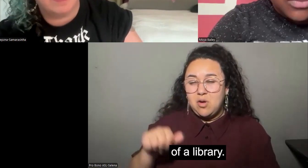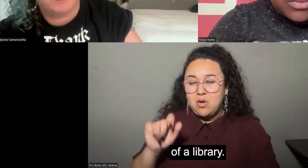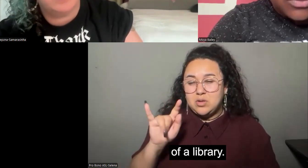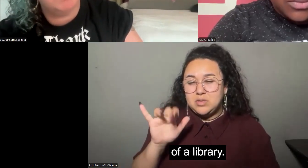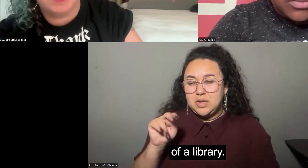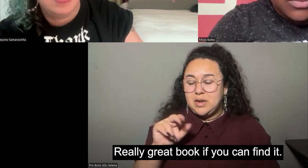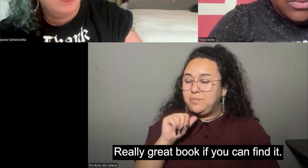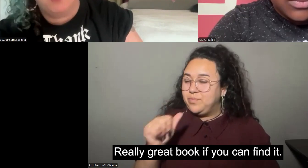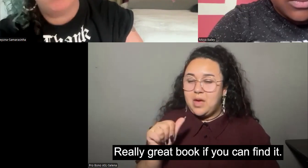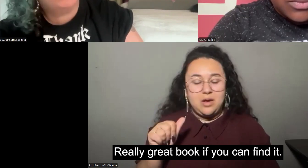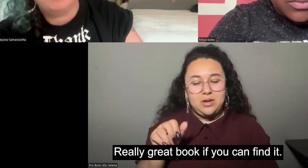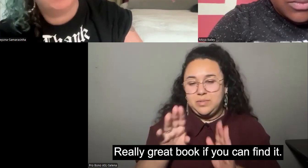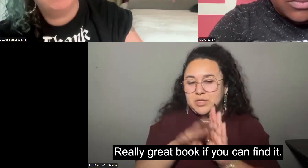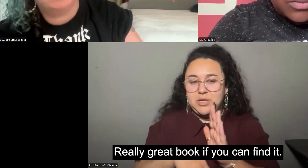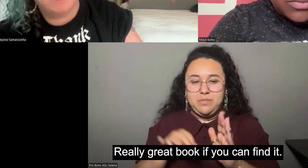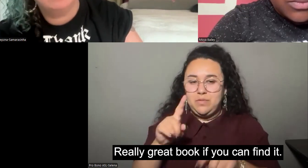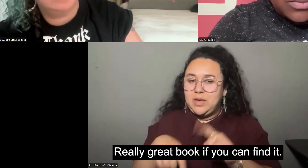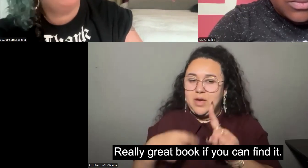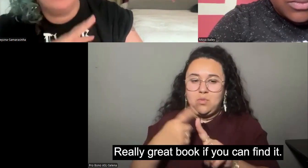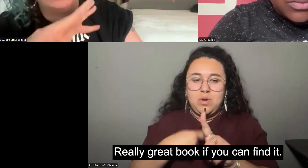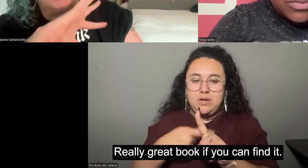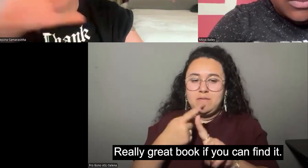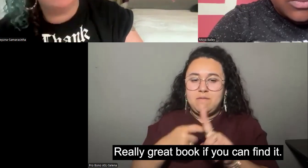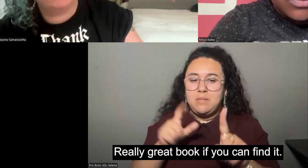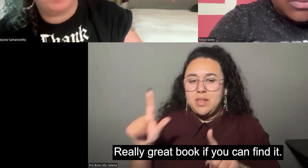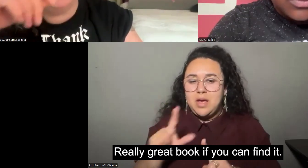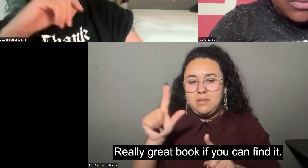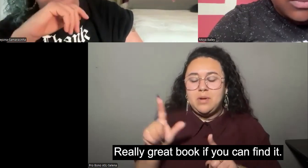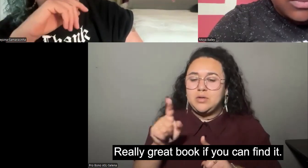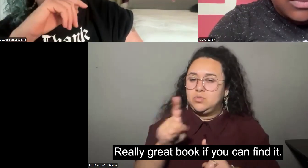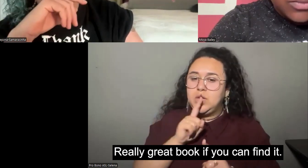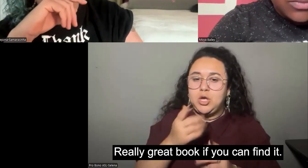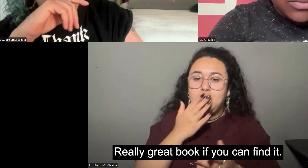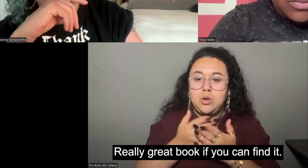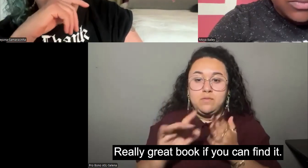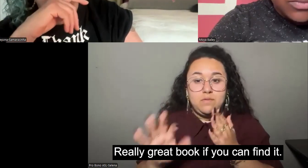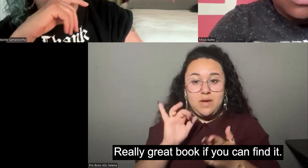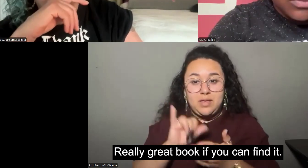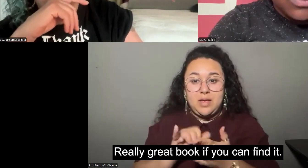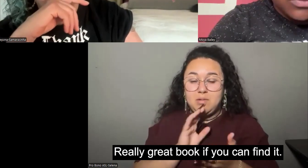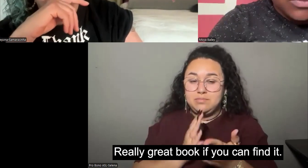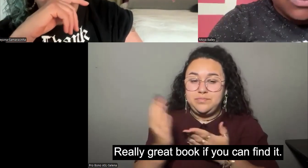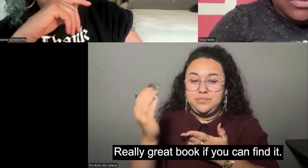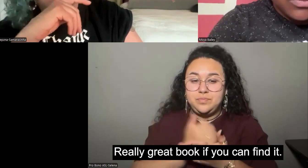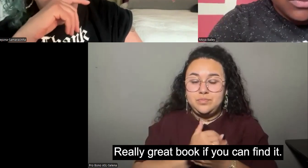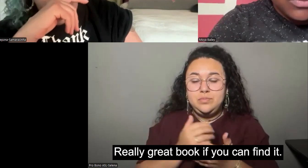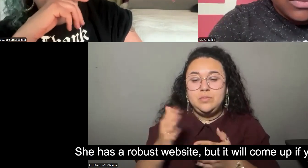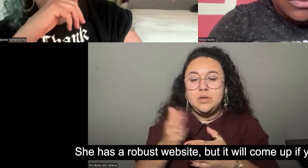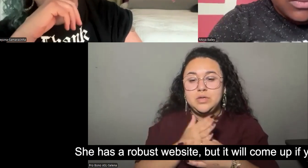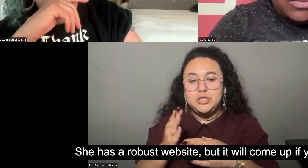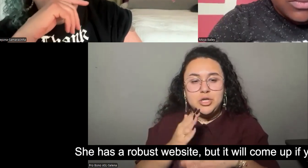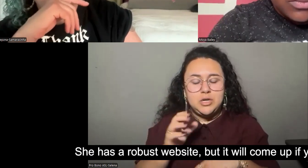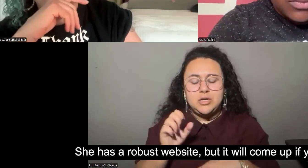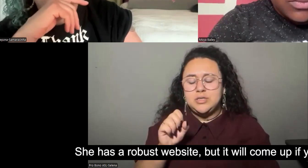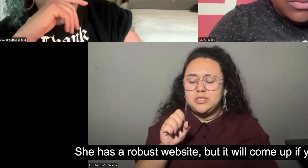out of the library, but really great book if you can find it. And she has a robust website, Sharon Bridgeforth dot whatever,